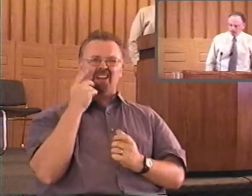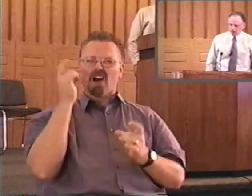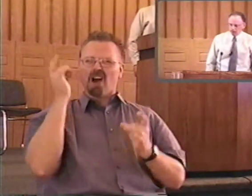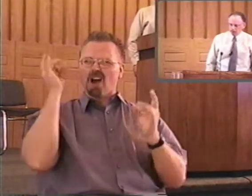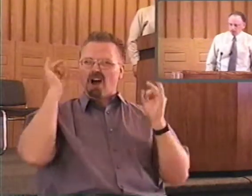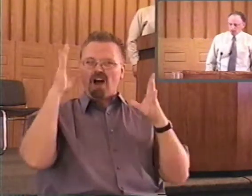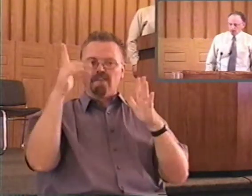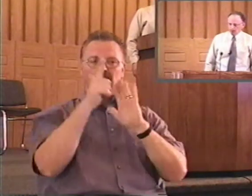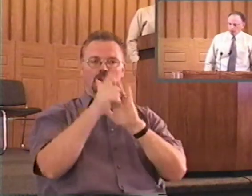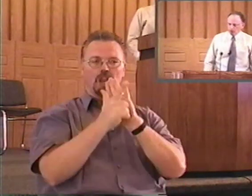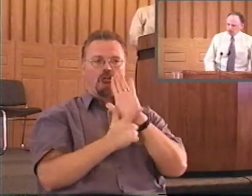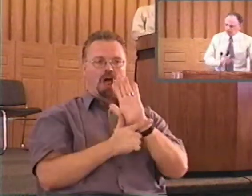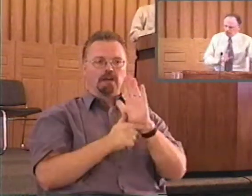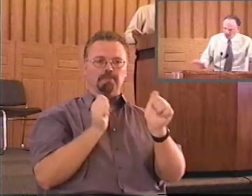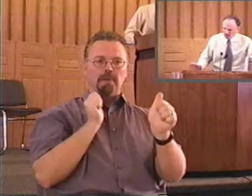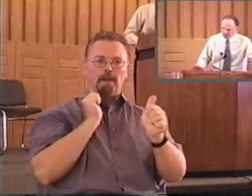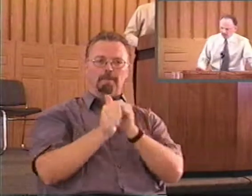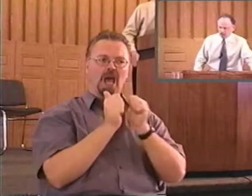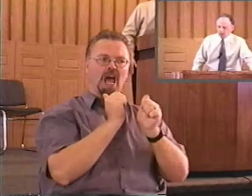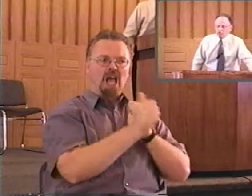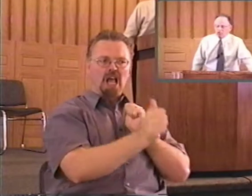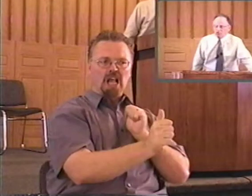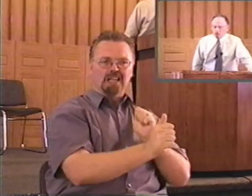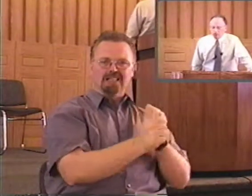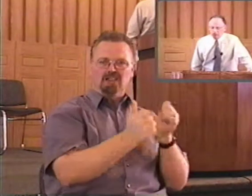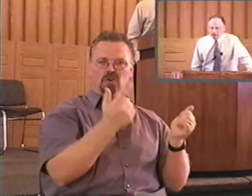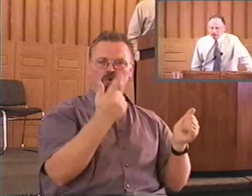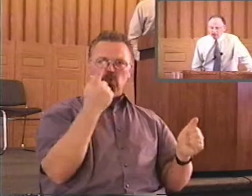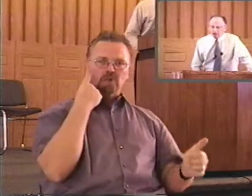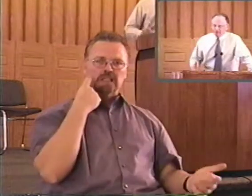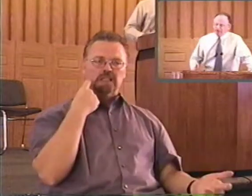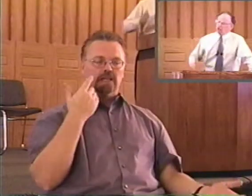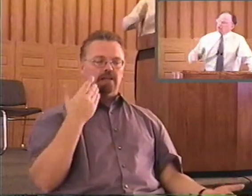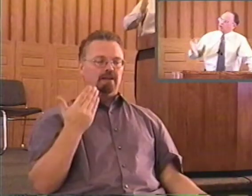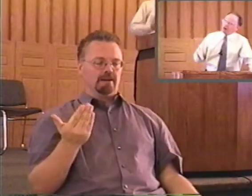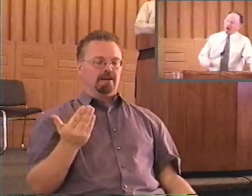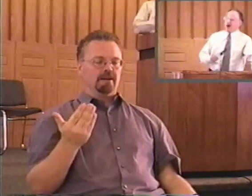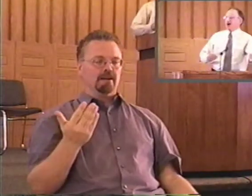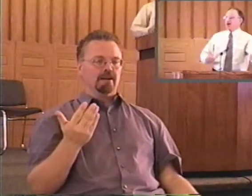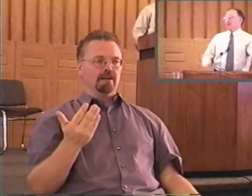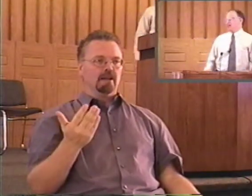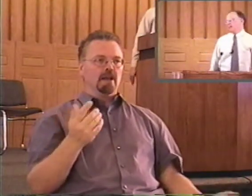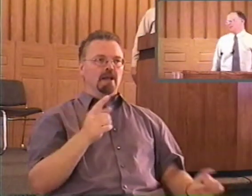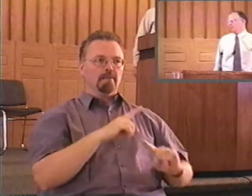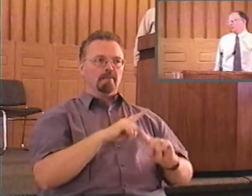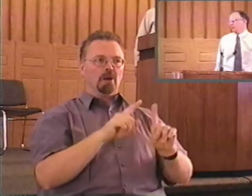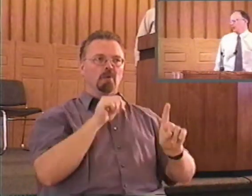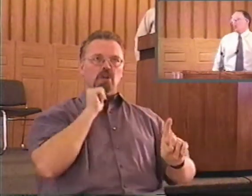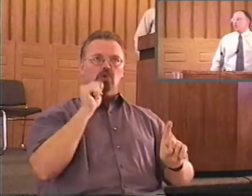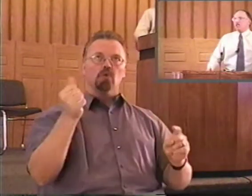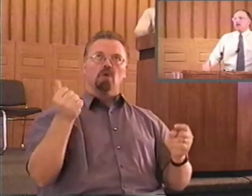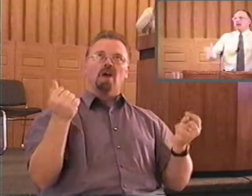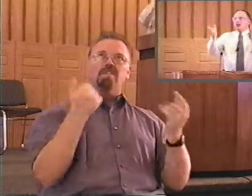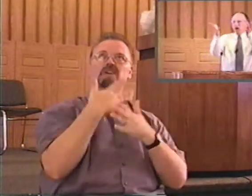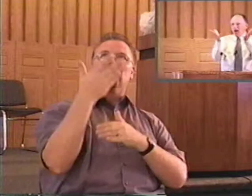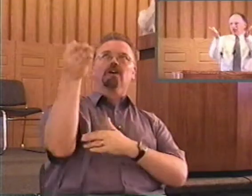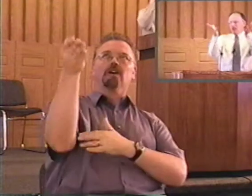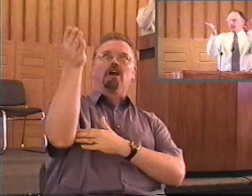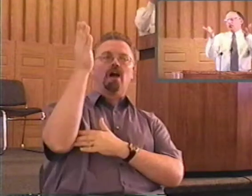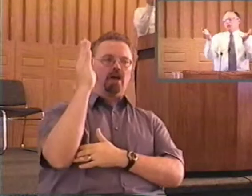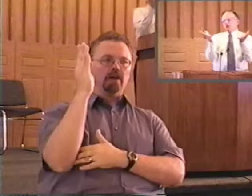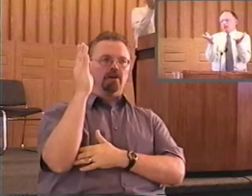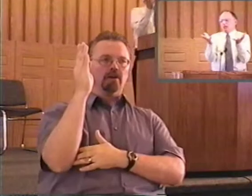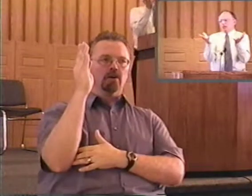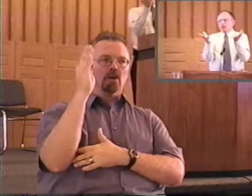country. But we do not live in a country where the leaders fear God. Take